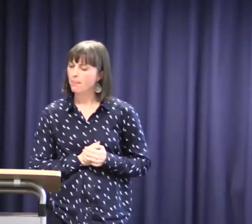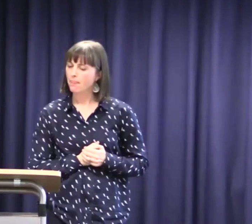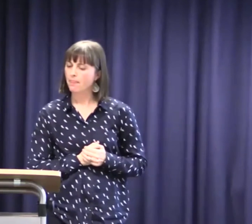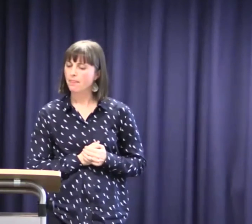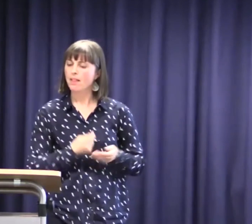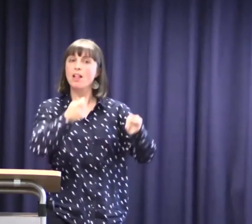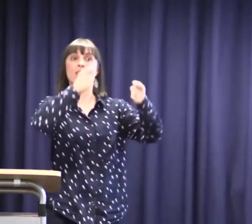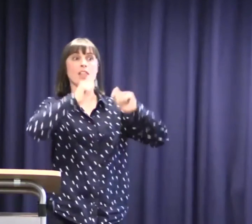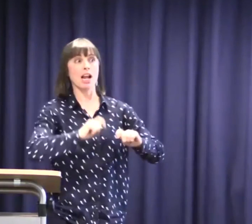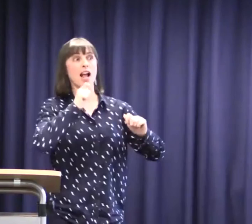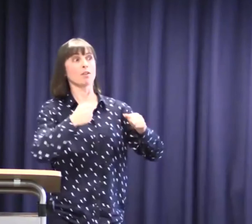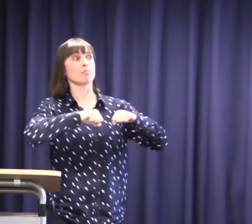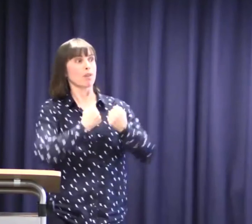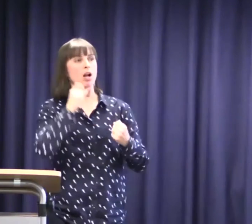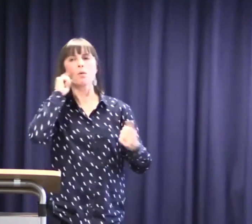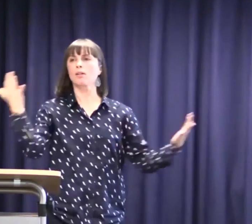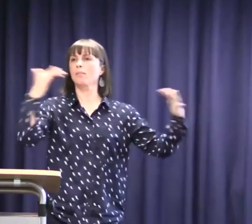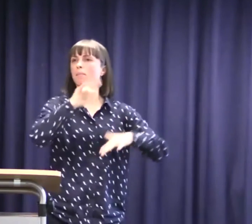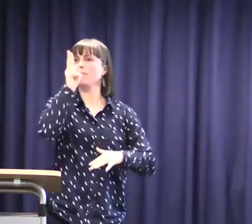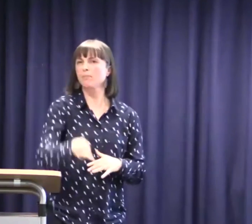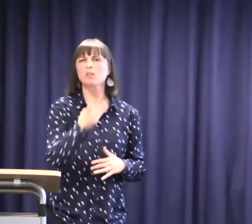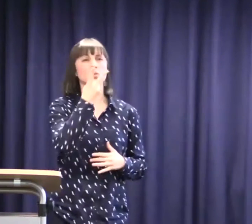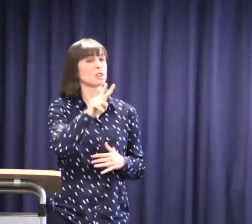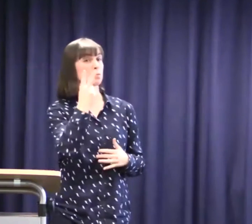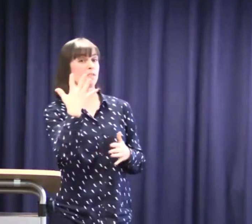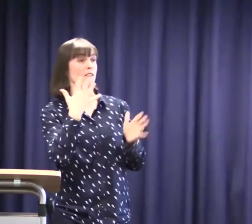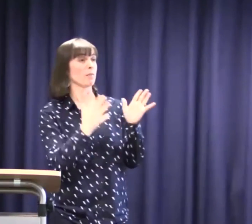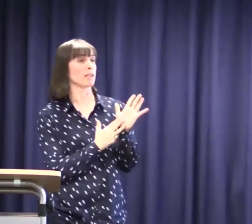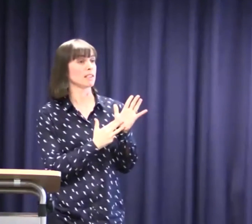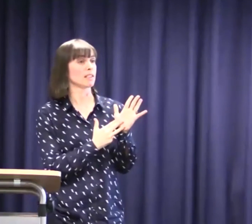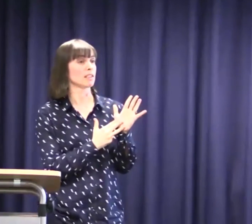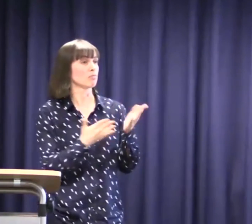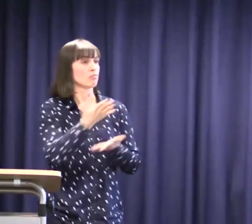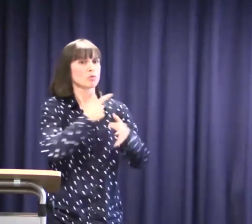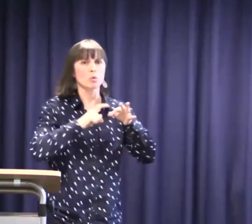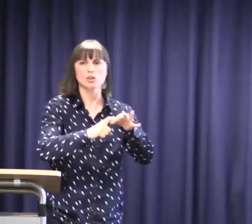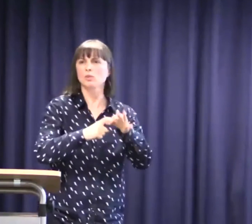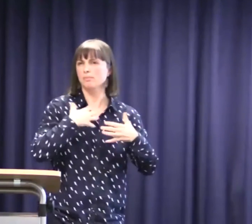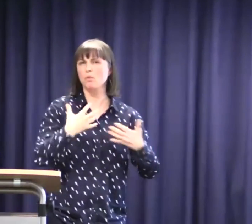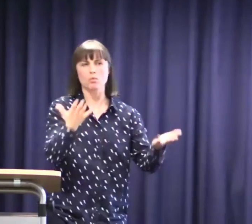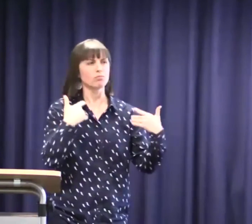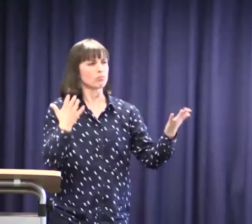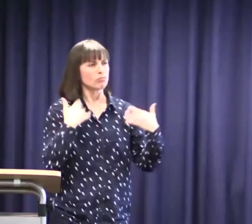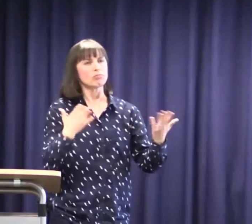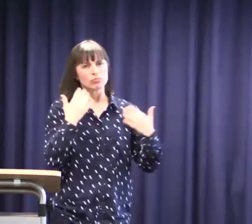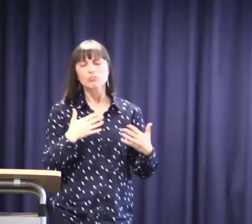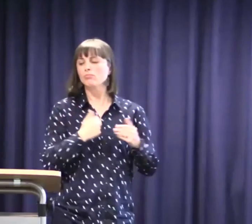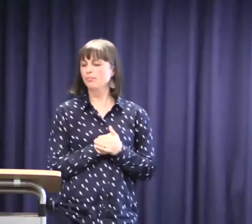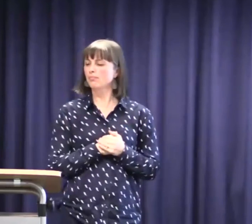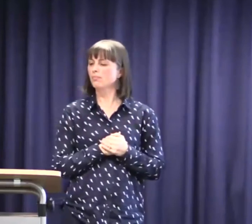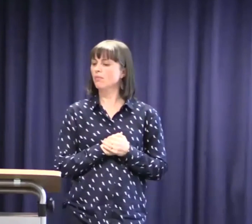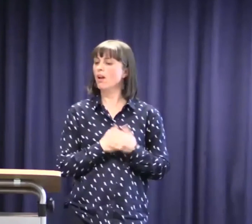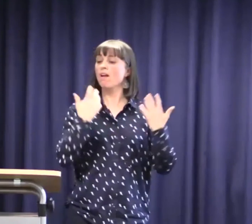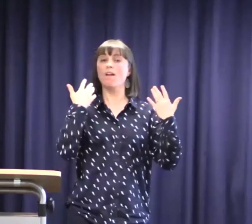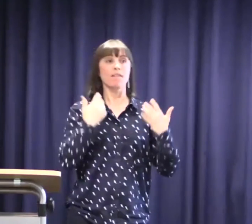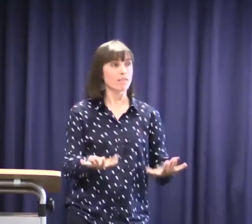how tonight is going to run. Now, after the break, we'll resume again for about 20 to 25 minutes.